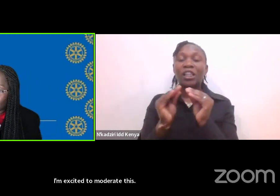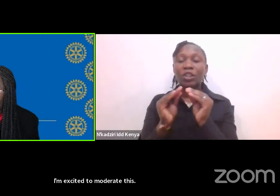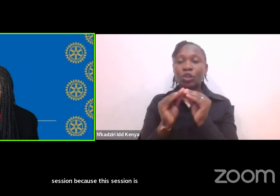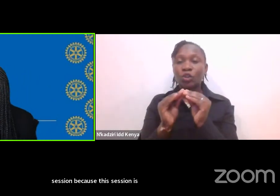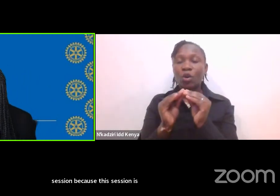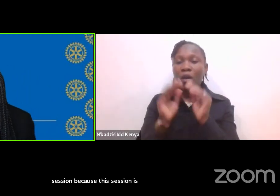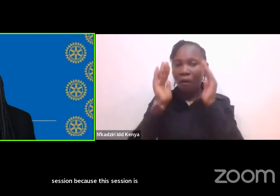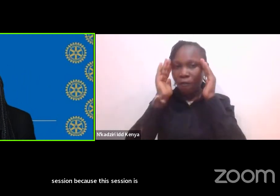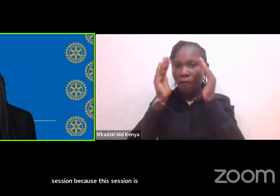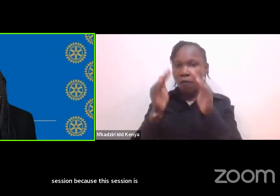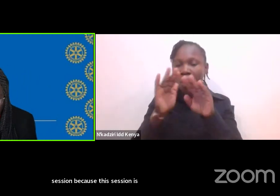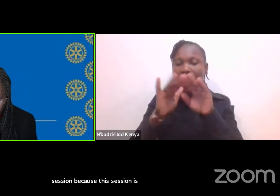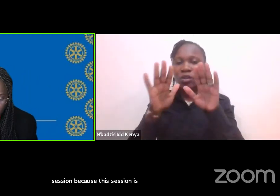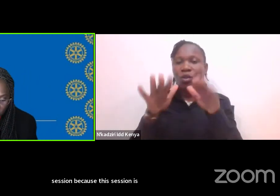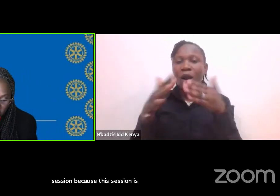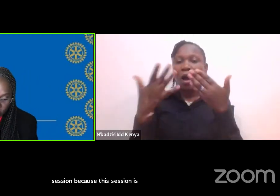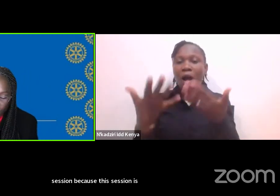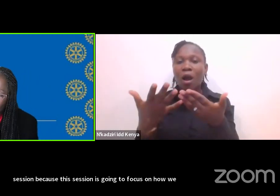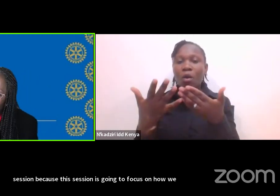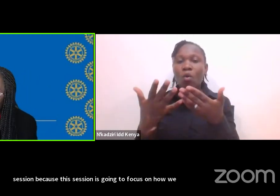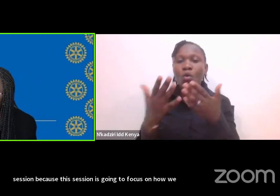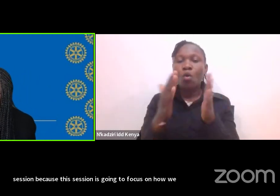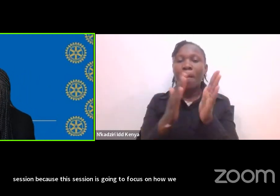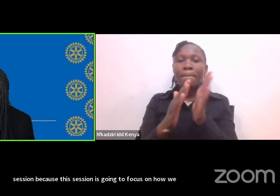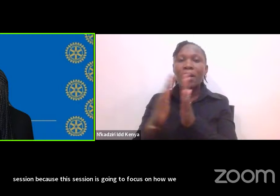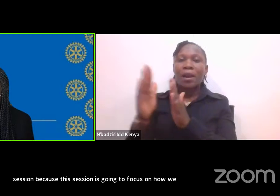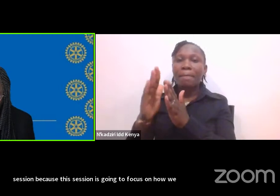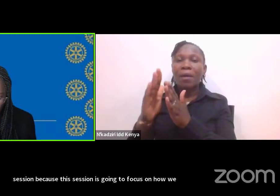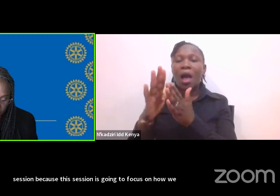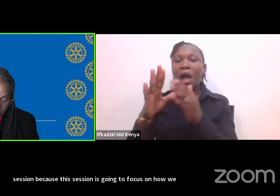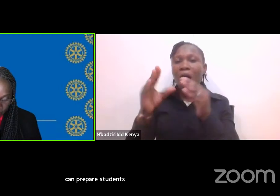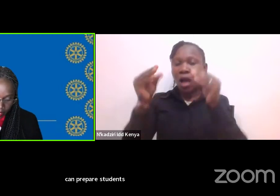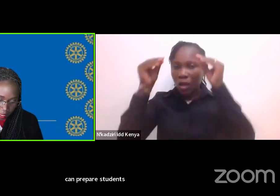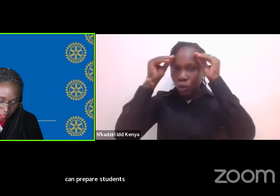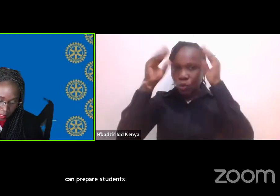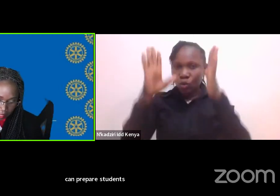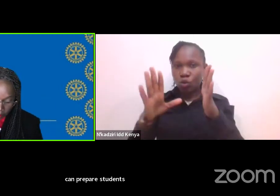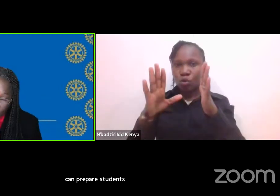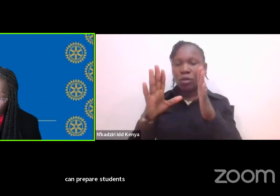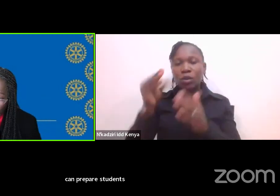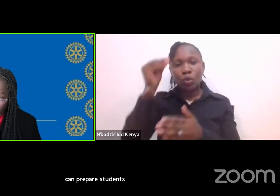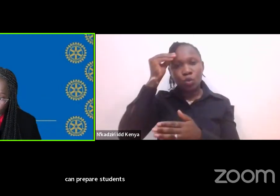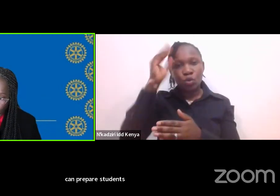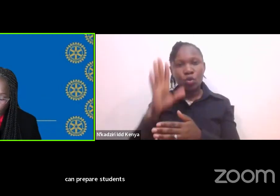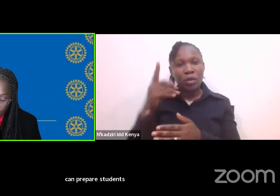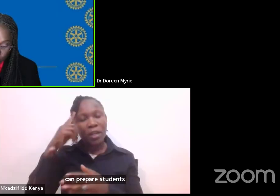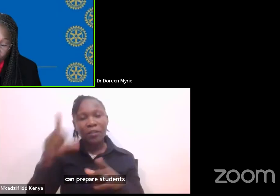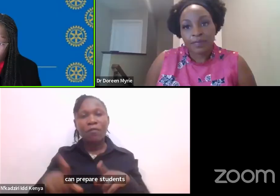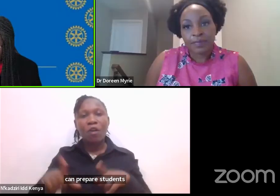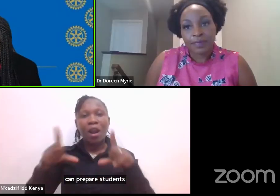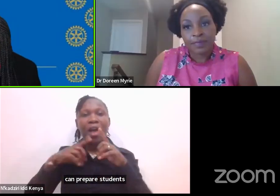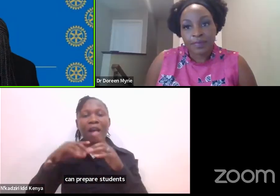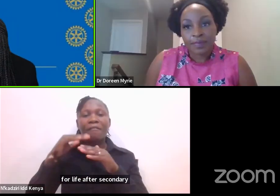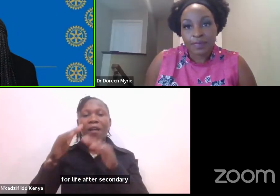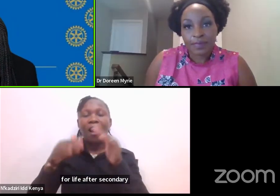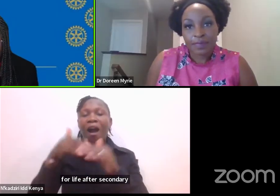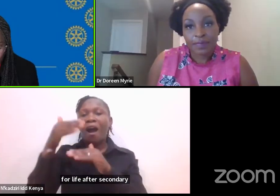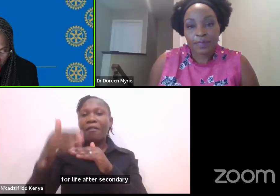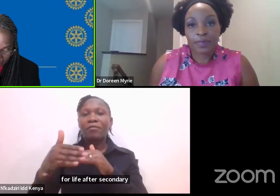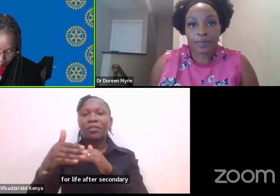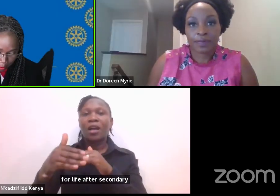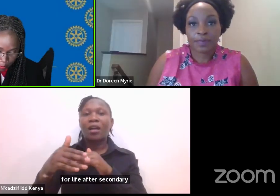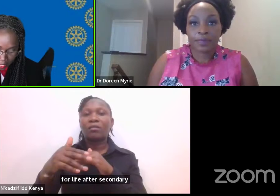on how we can prepare students for life after secondary education. Today,